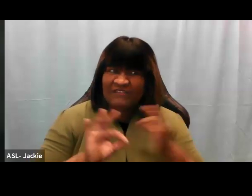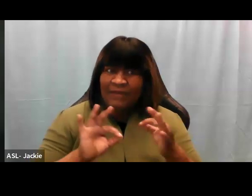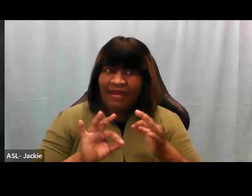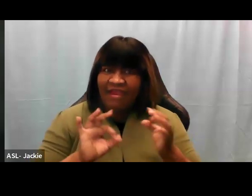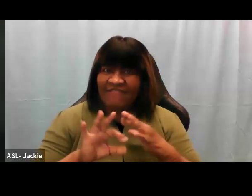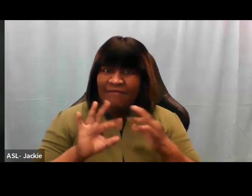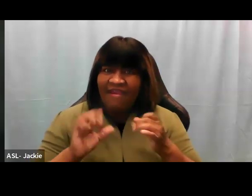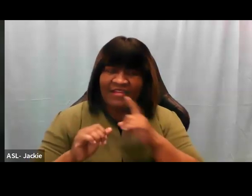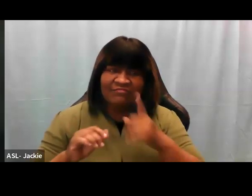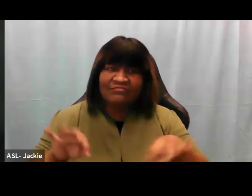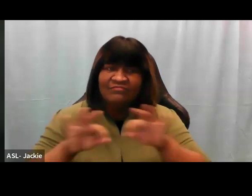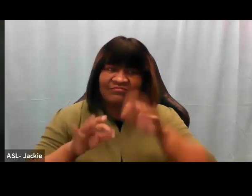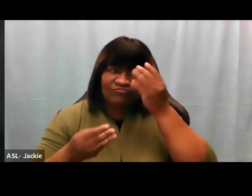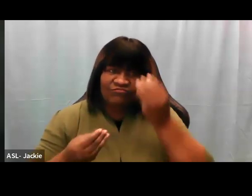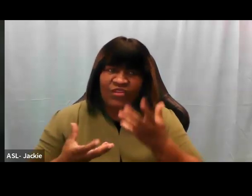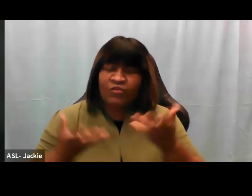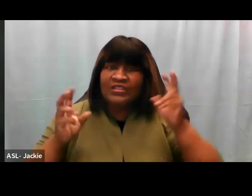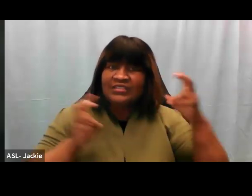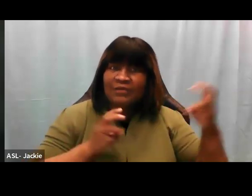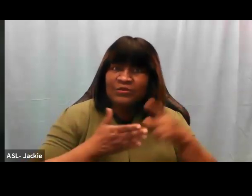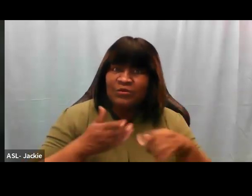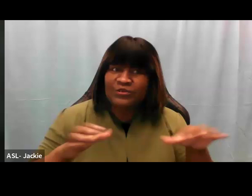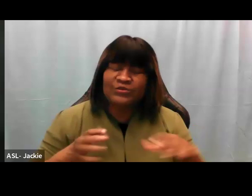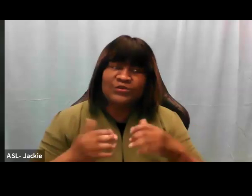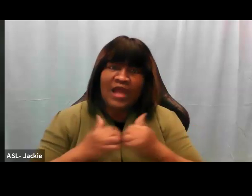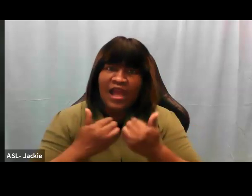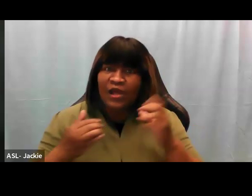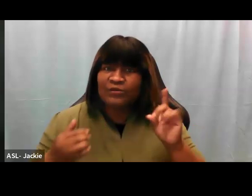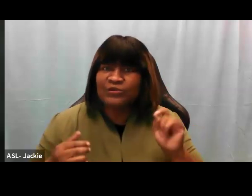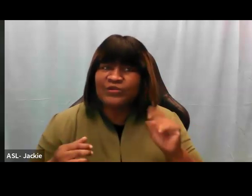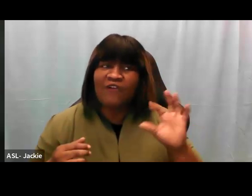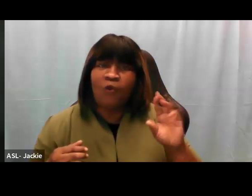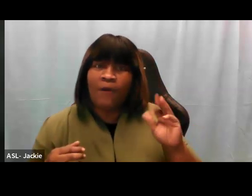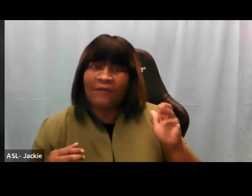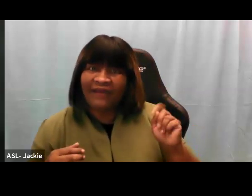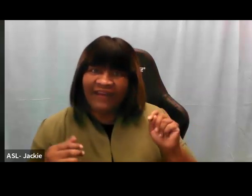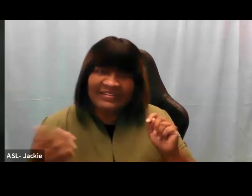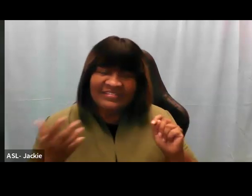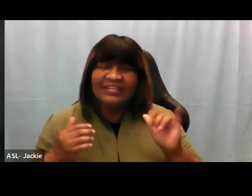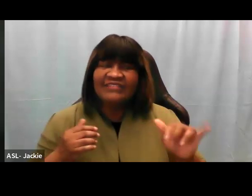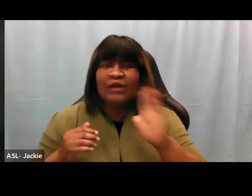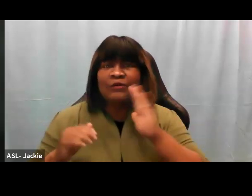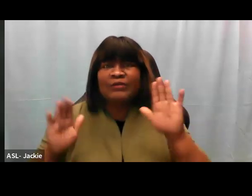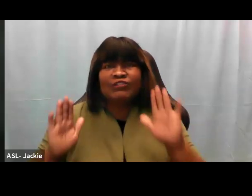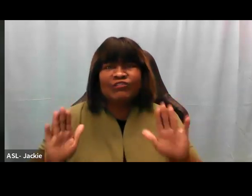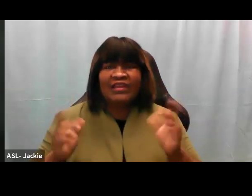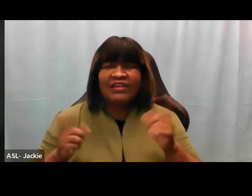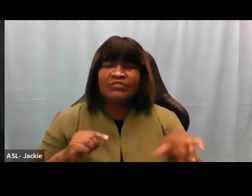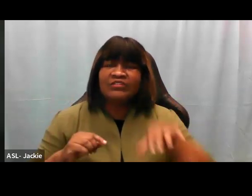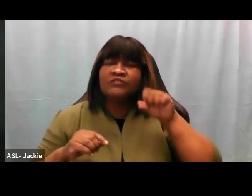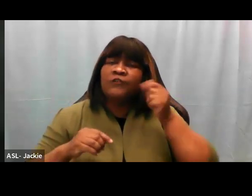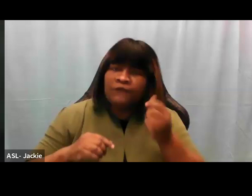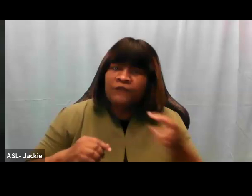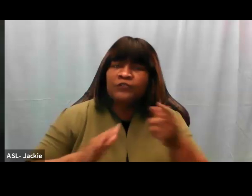really informs what the topics we do and formats. So that would be great if you could take a few